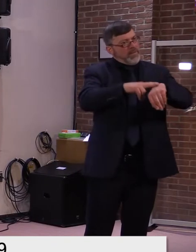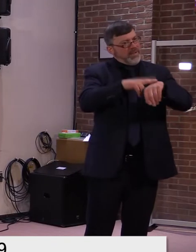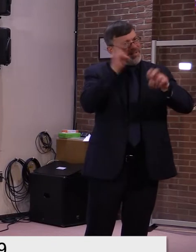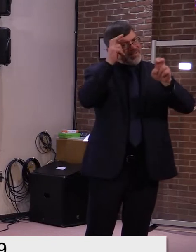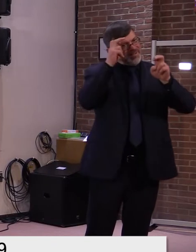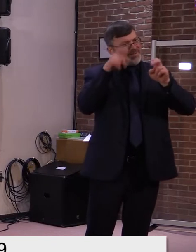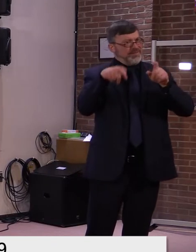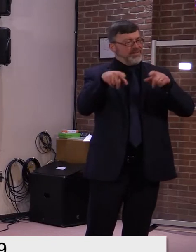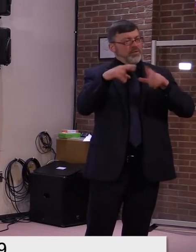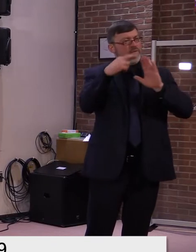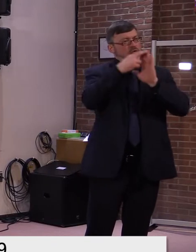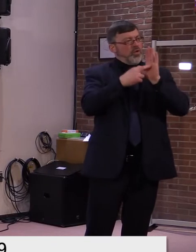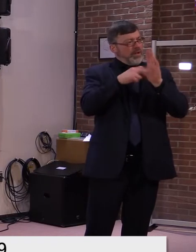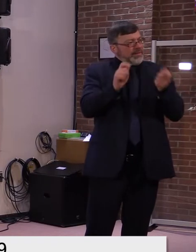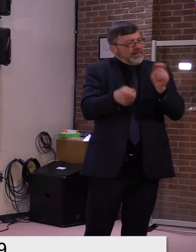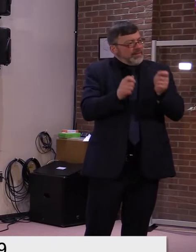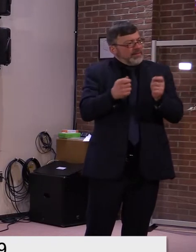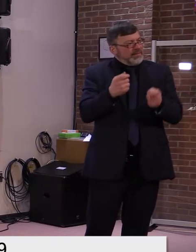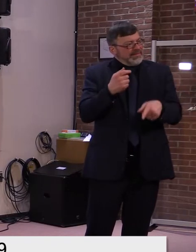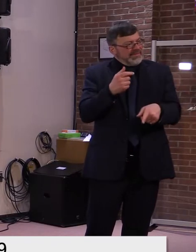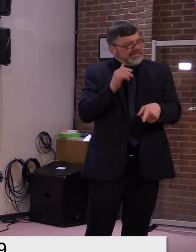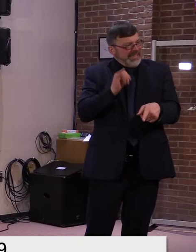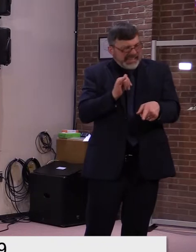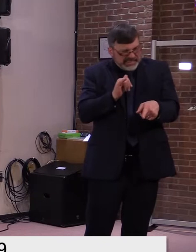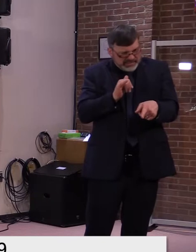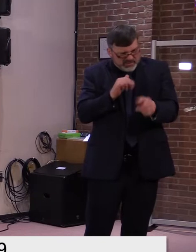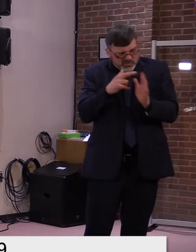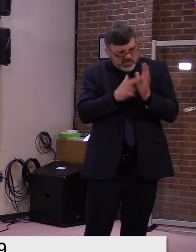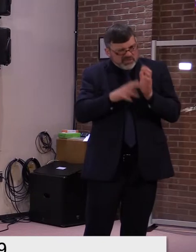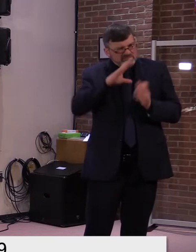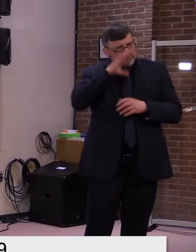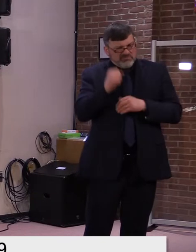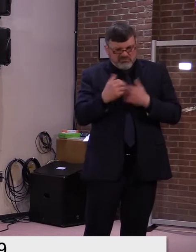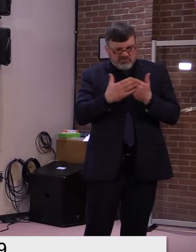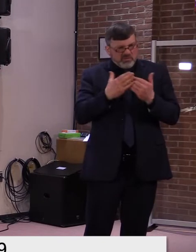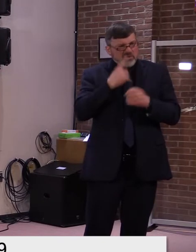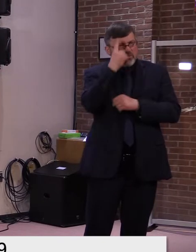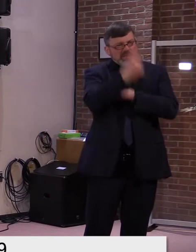spring? I'll turn to ACCD for that.